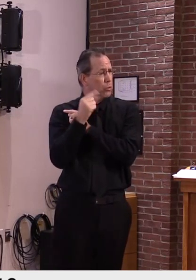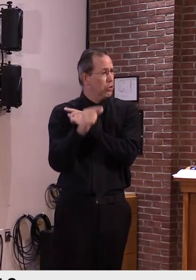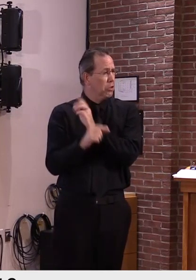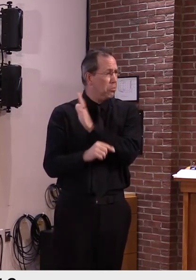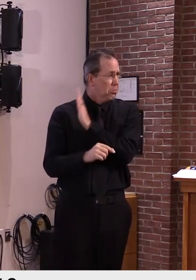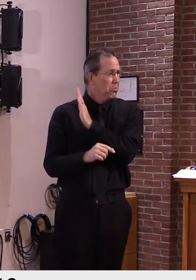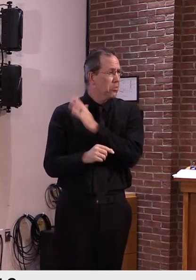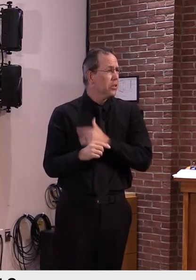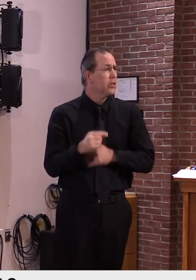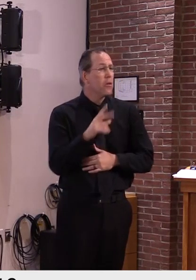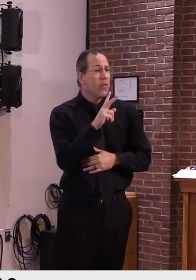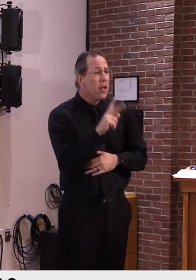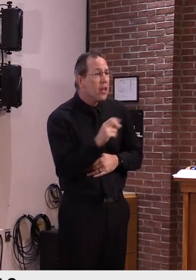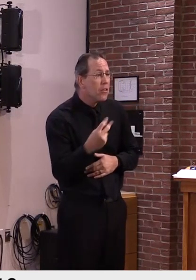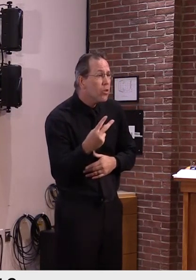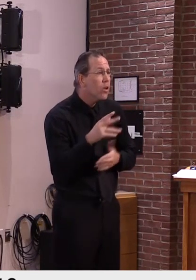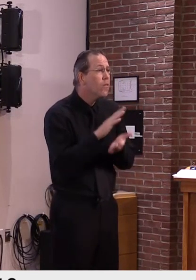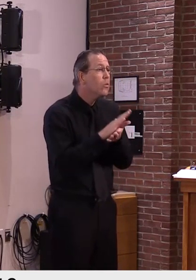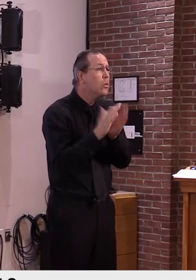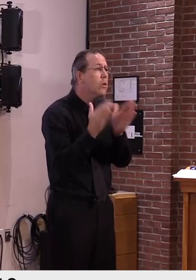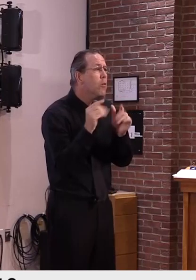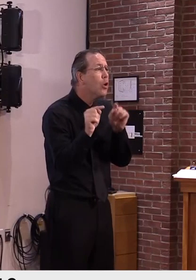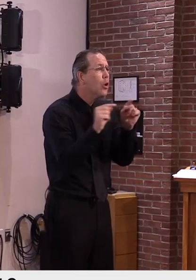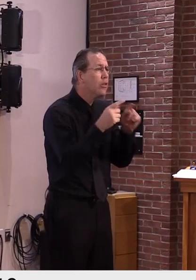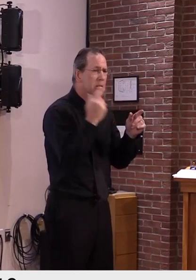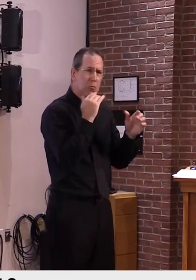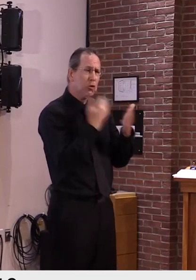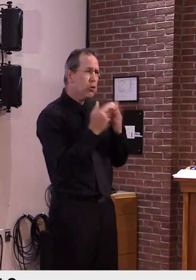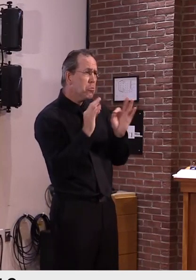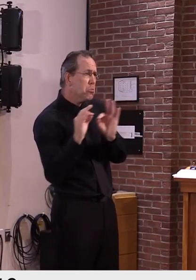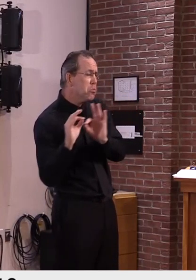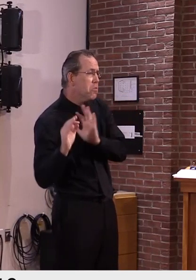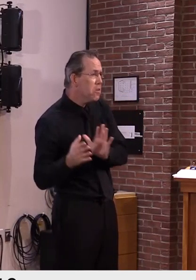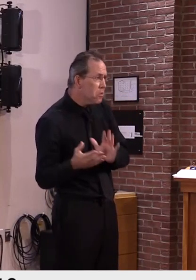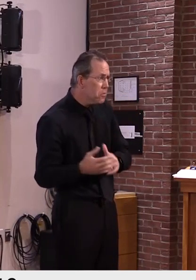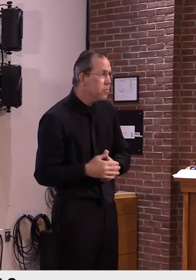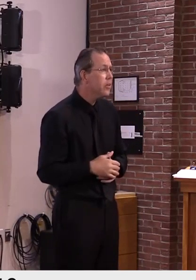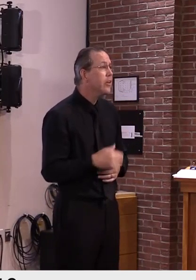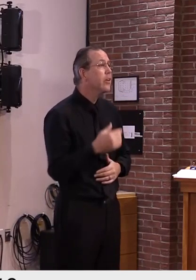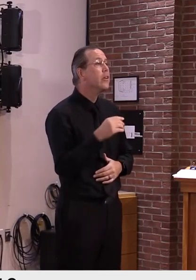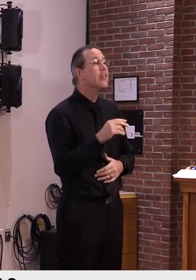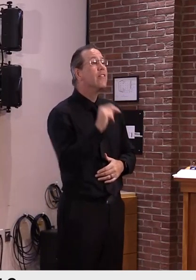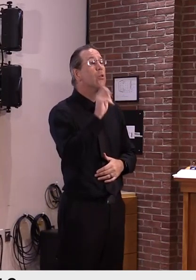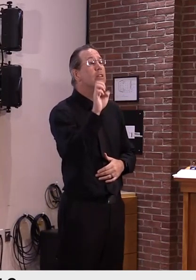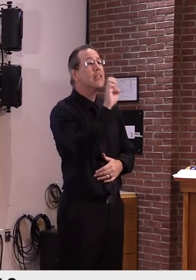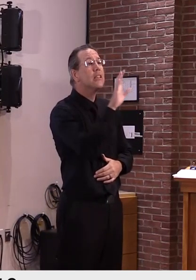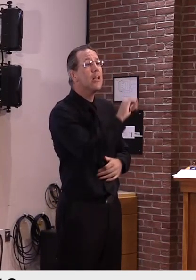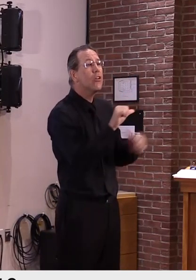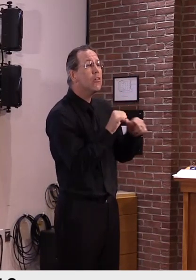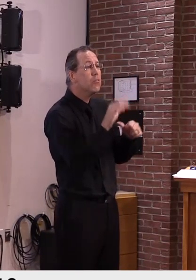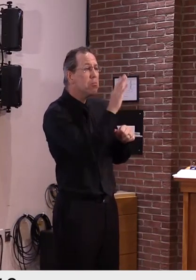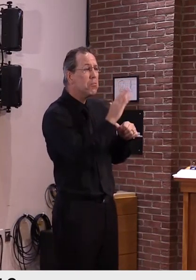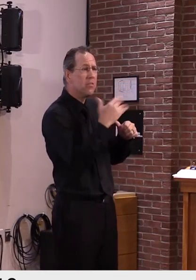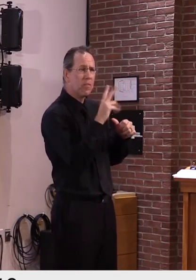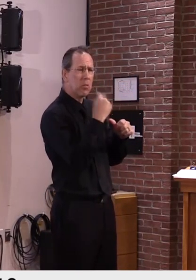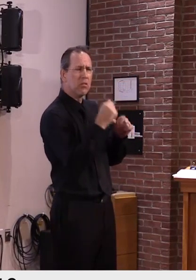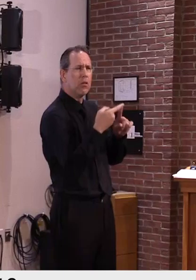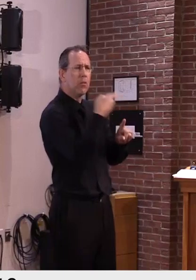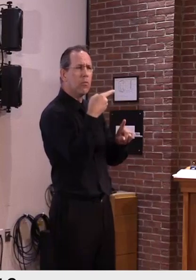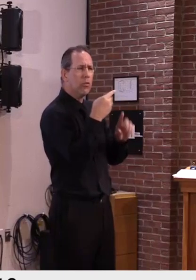reopening. It really stands out even in the Northeast as having really low prevalence, but the Northeast itself remains